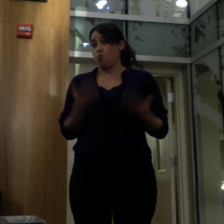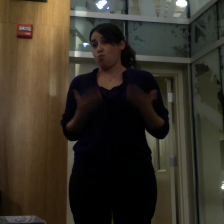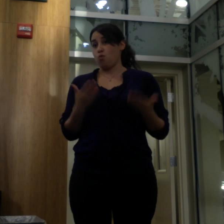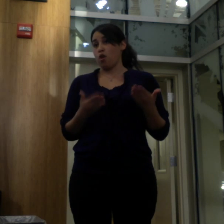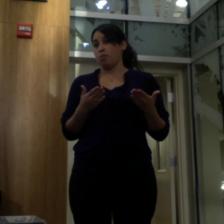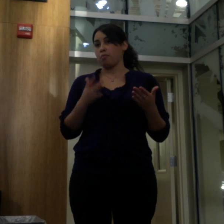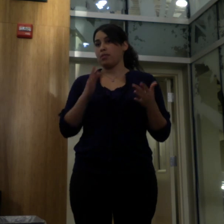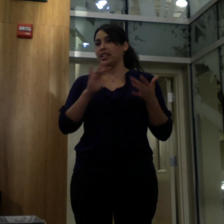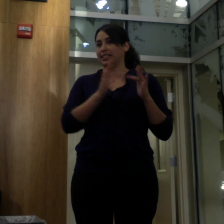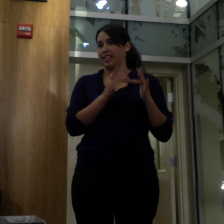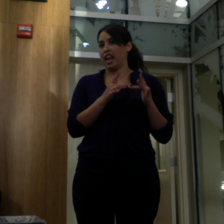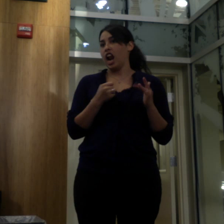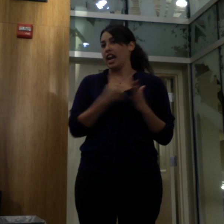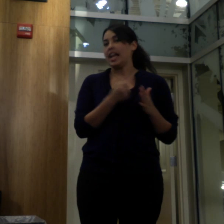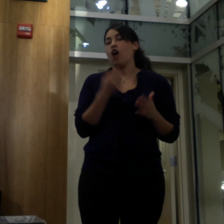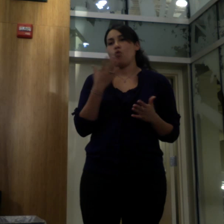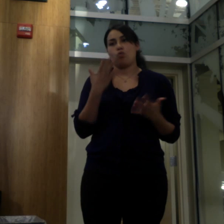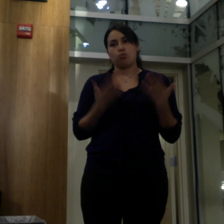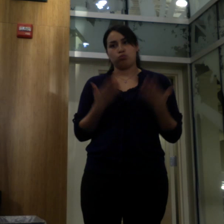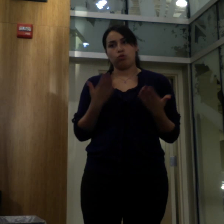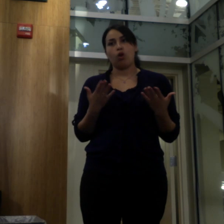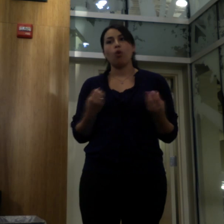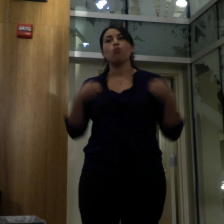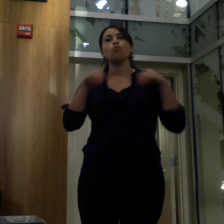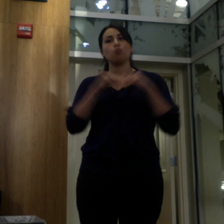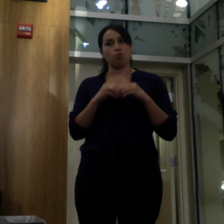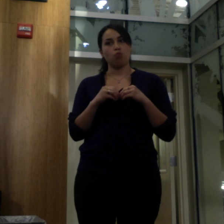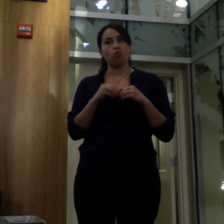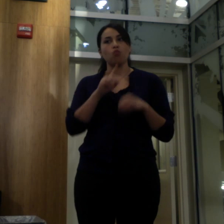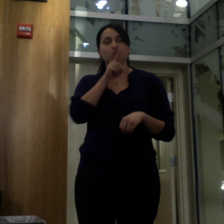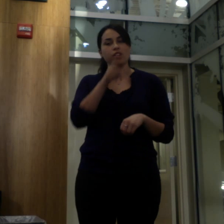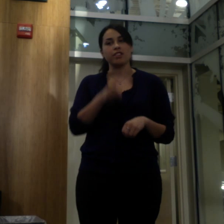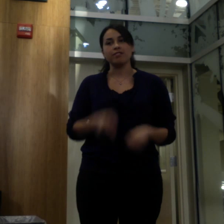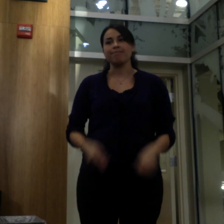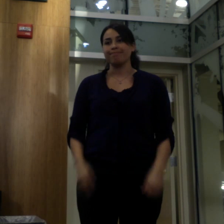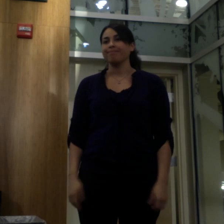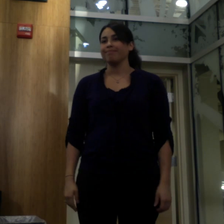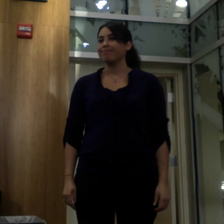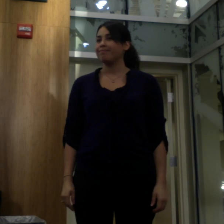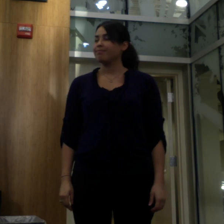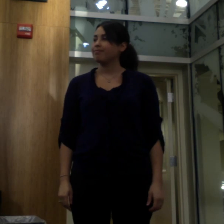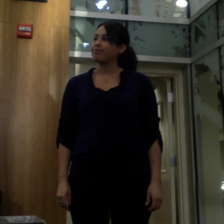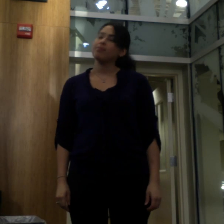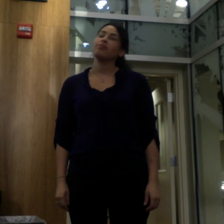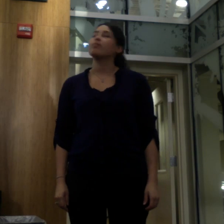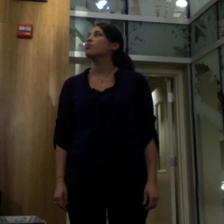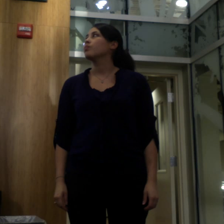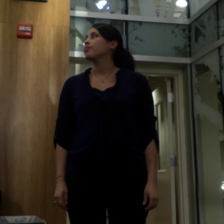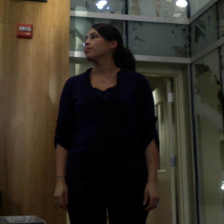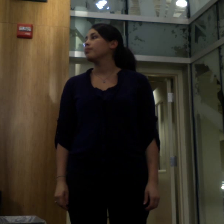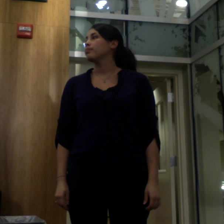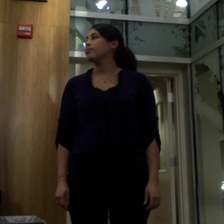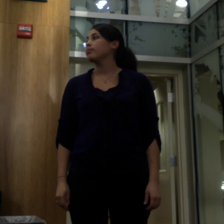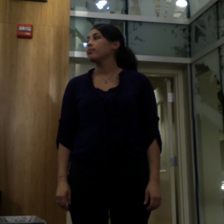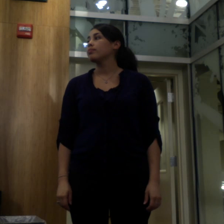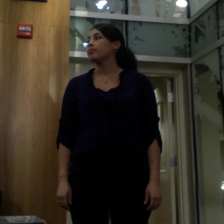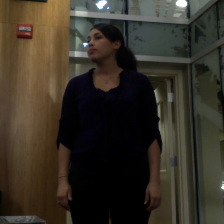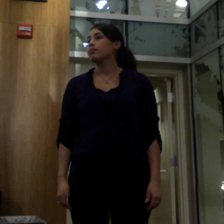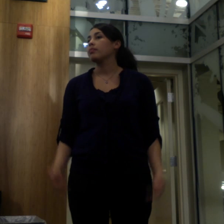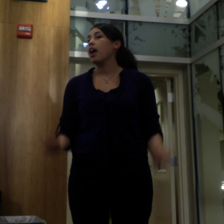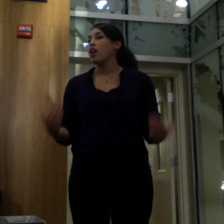cyber attacks are going to be the more likely situations. Okay? Now, with